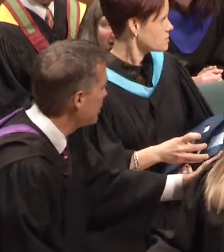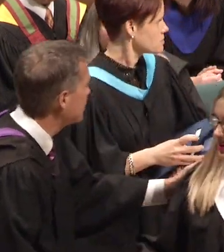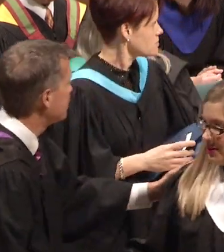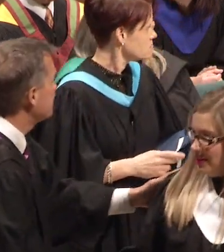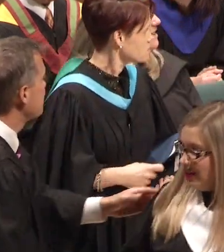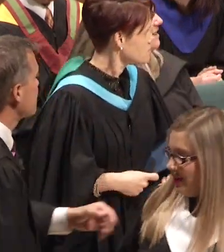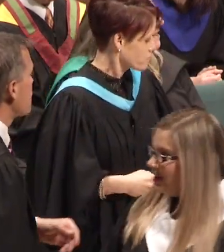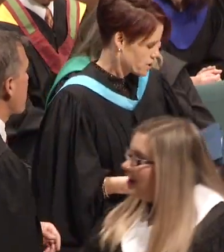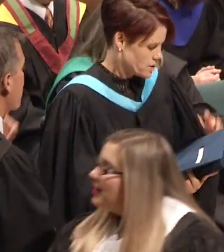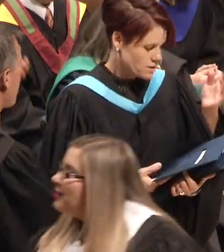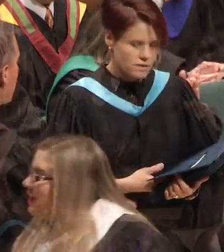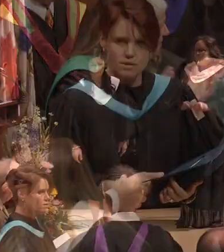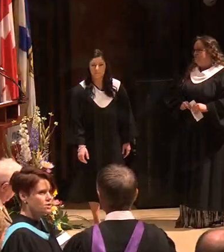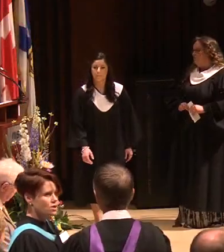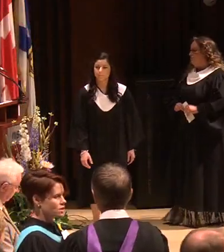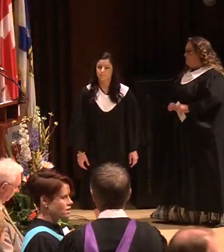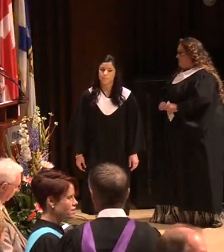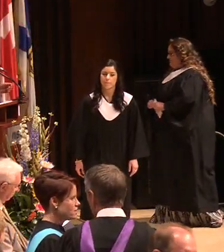Donna DeVoe.